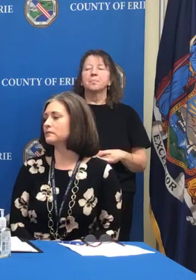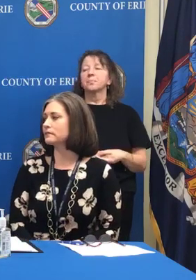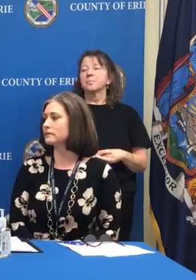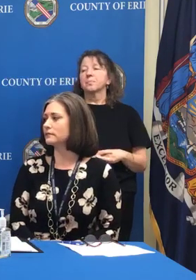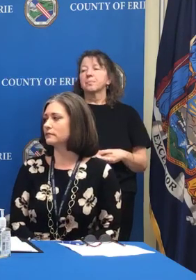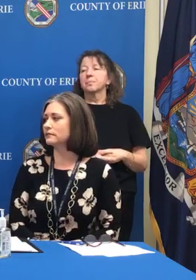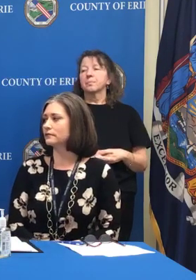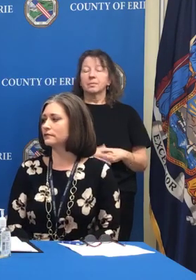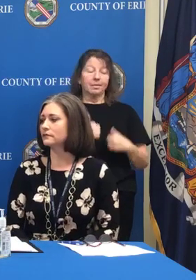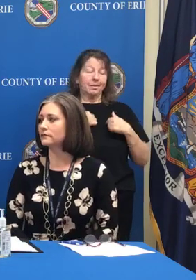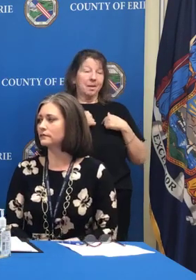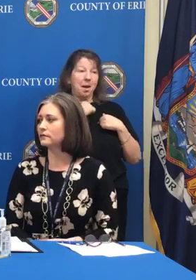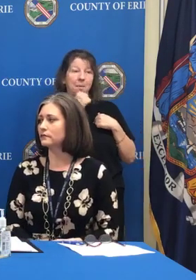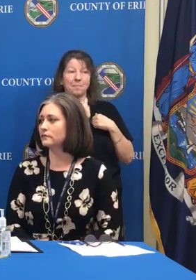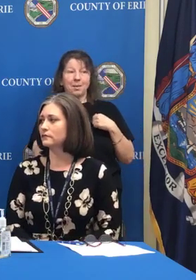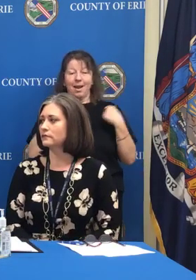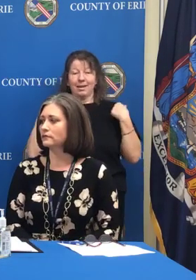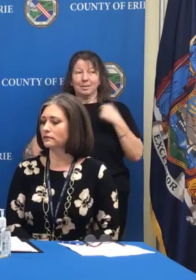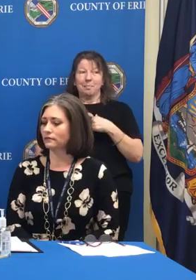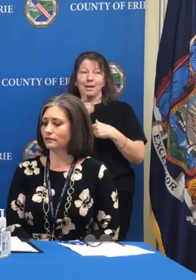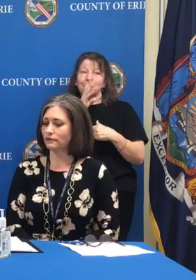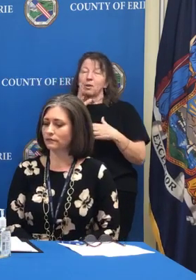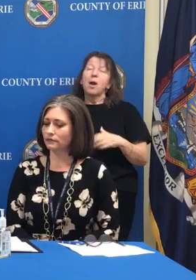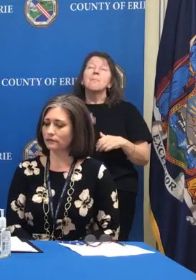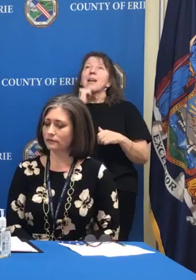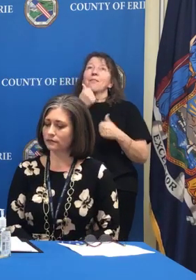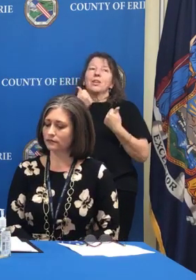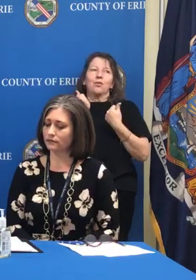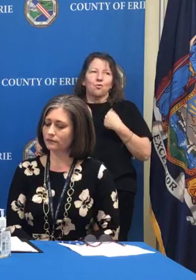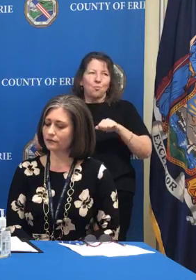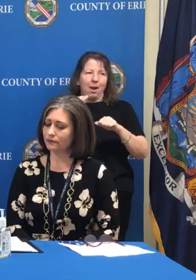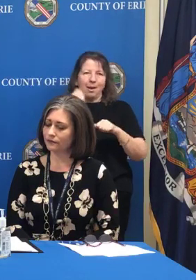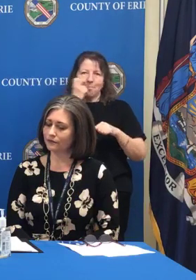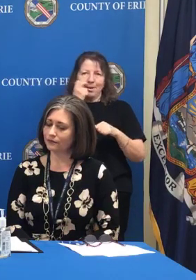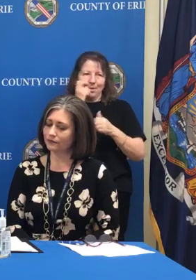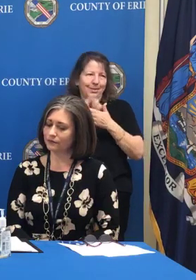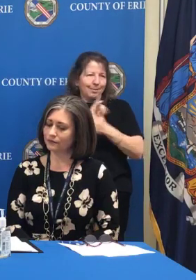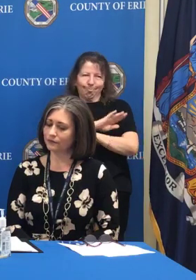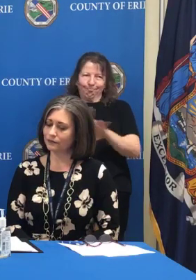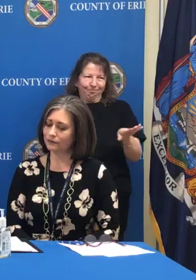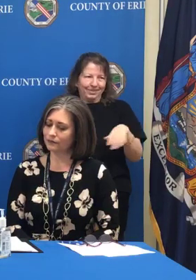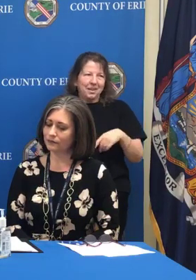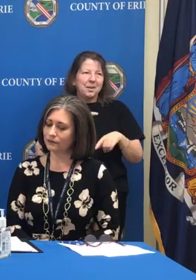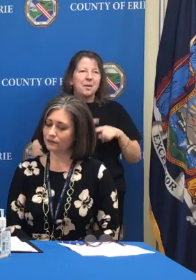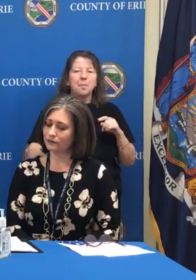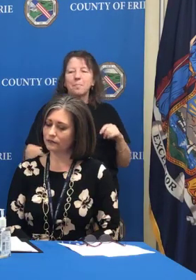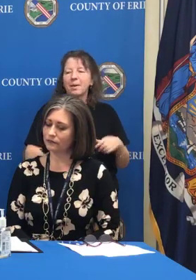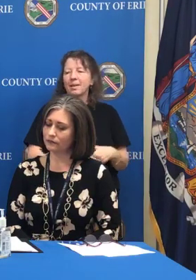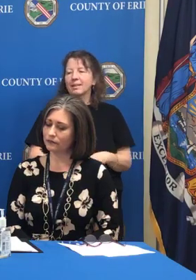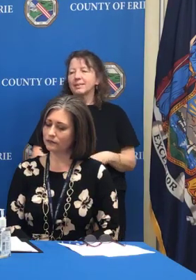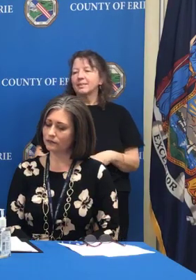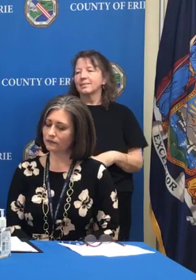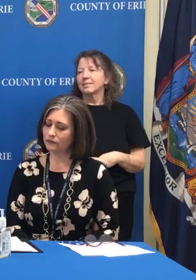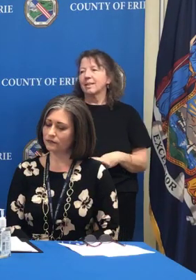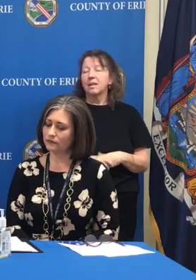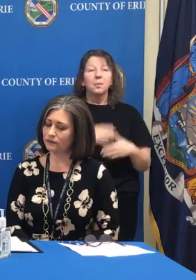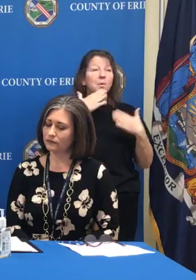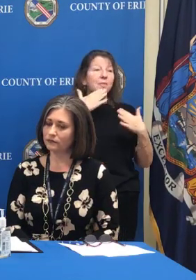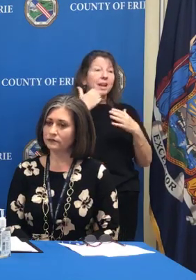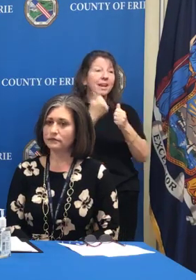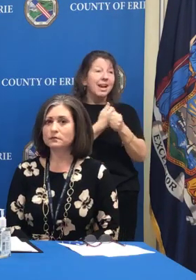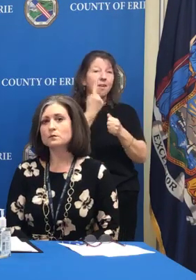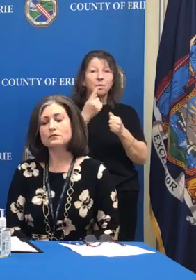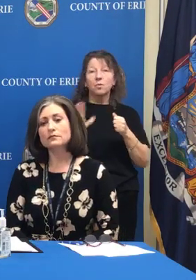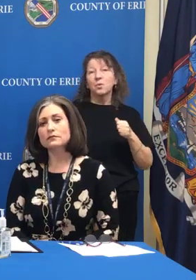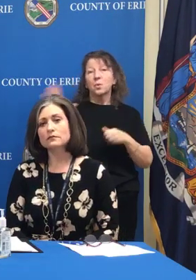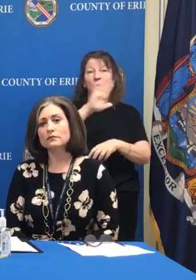I'm not a Spanish speaker, so I will not try to even pretend I'm a Spanish speaker. But with that, I'd like to thank everyone for the